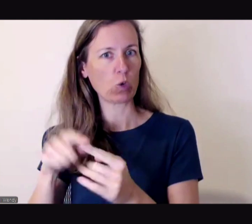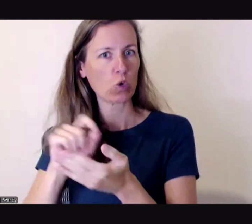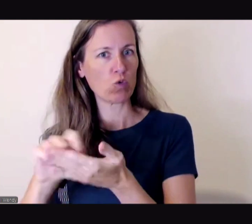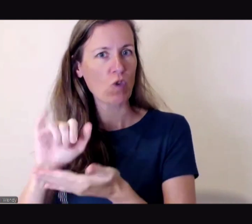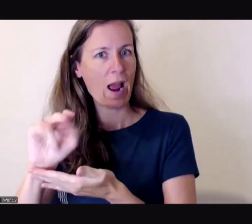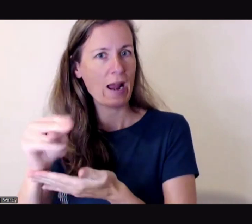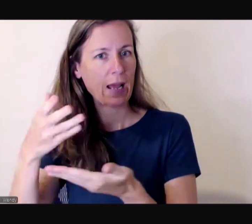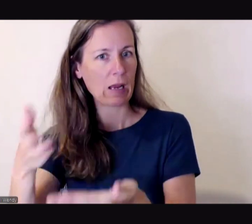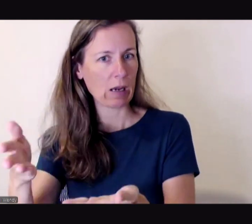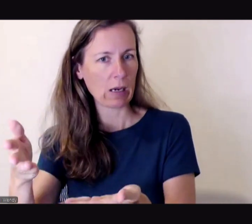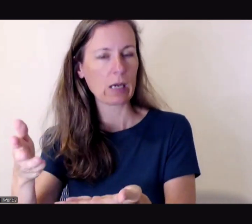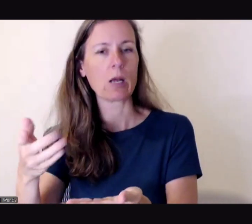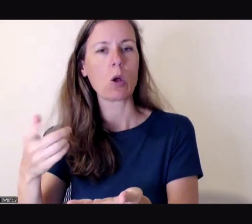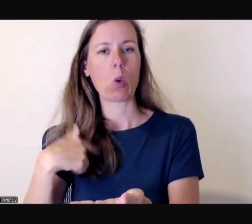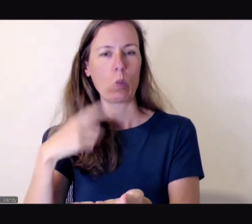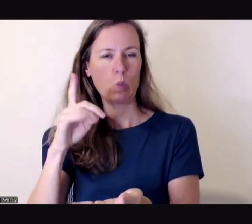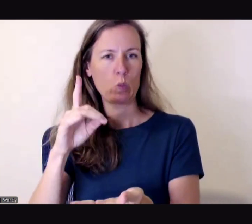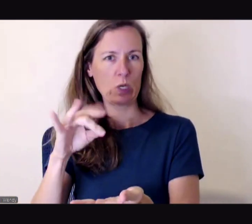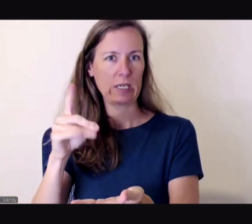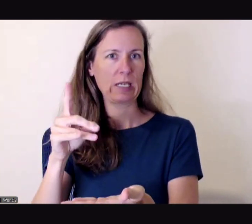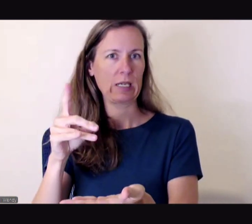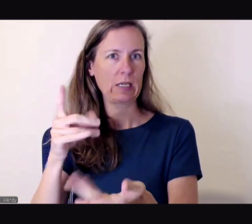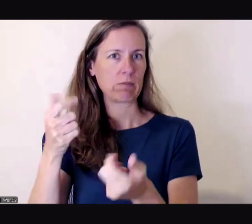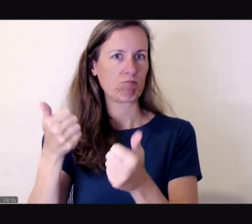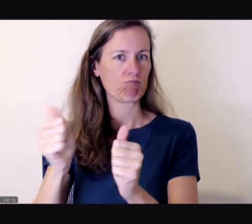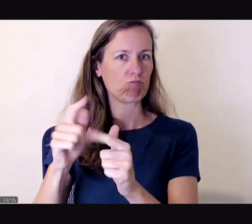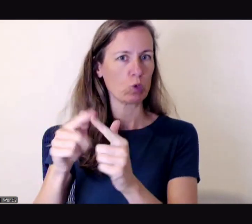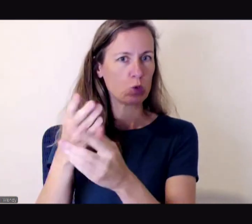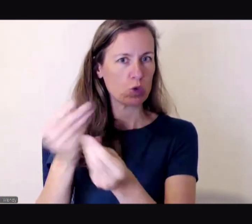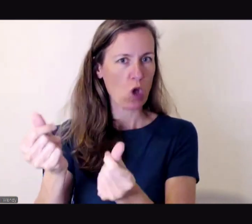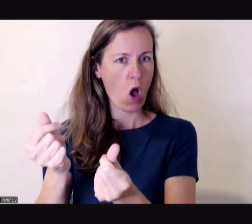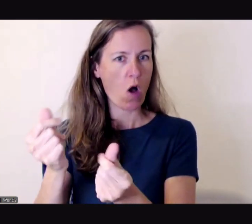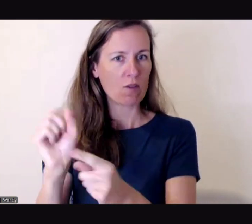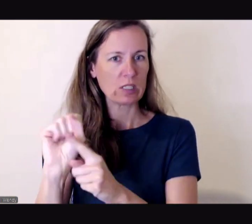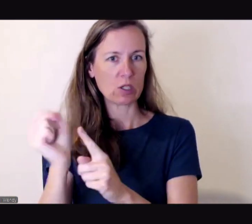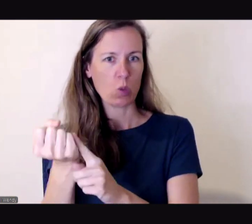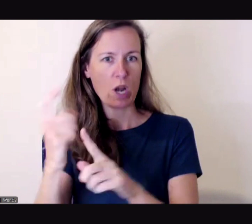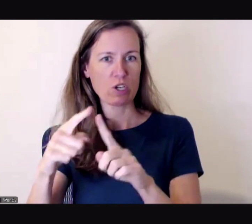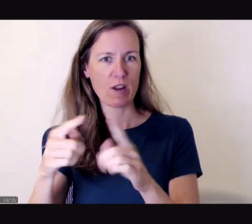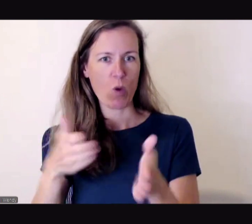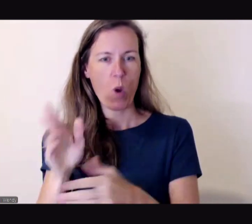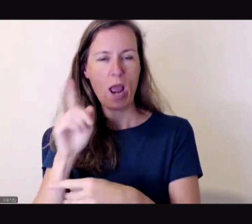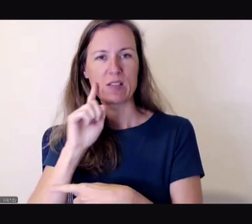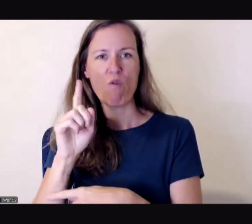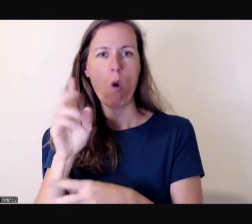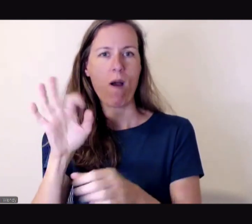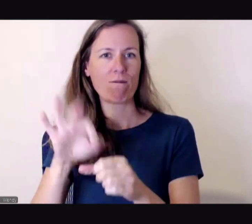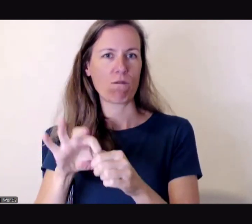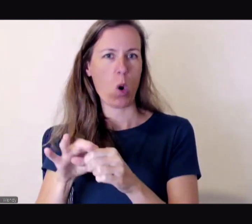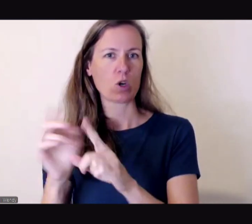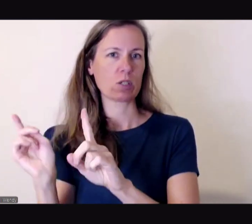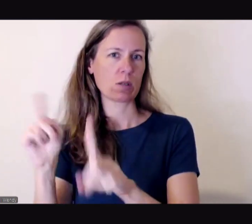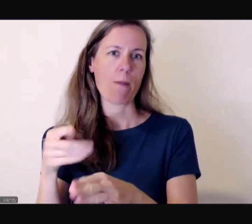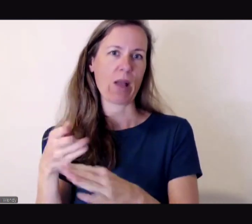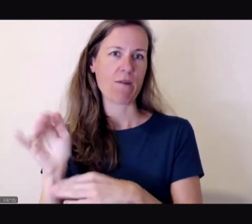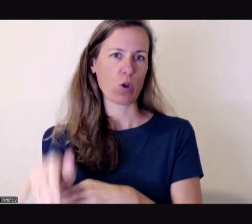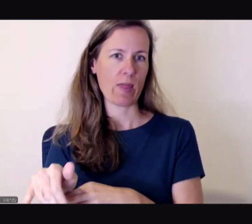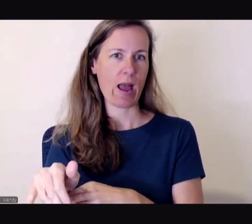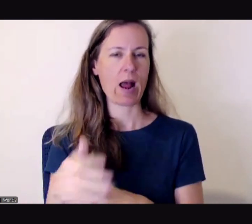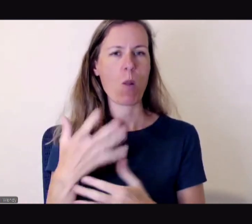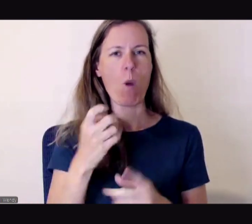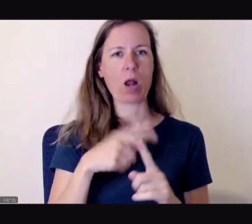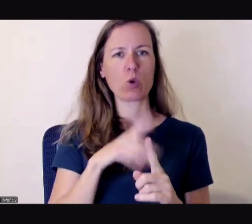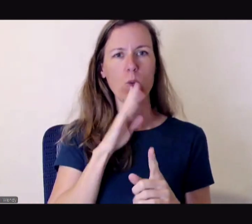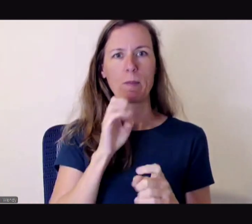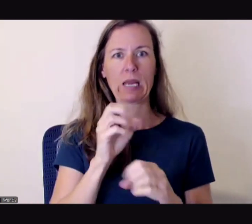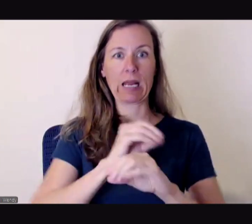in a variety of ways for future voters coming in after that. But I wanted to be transparent in reporting that in our tabulations, that there